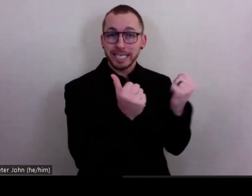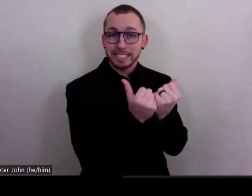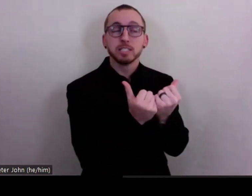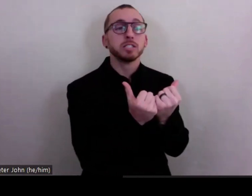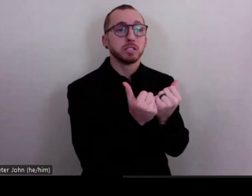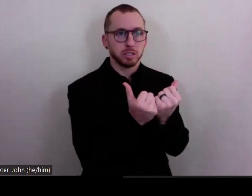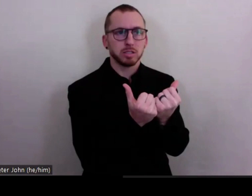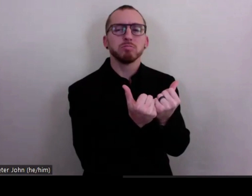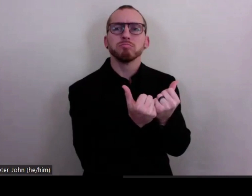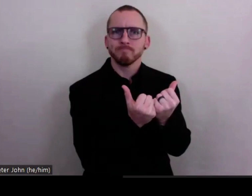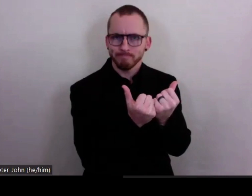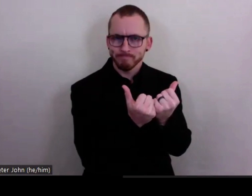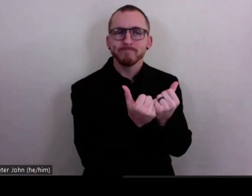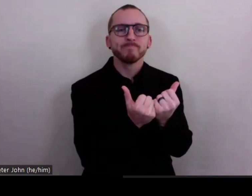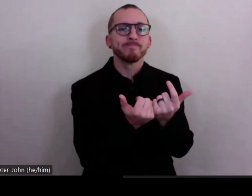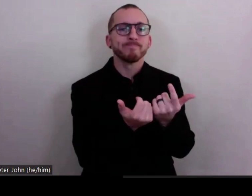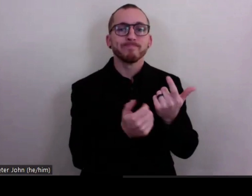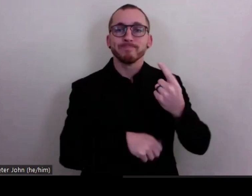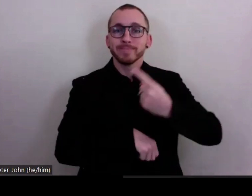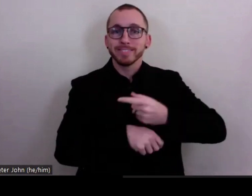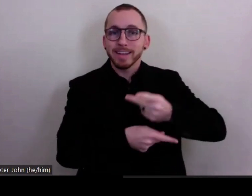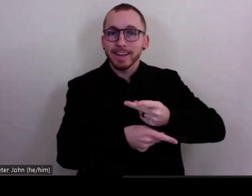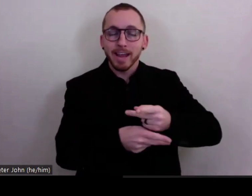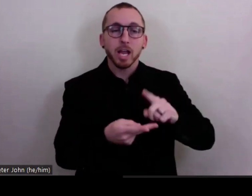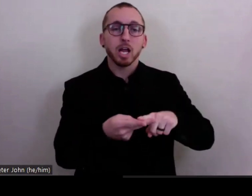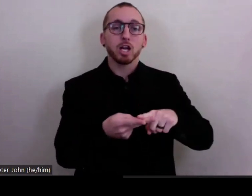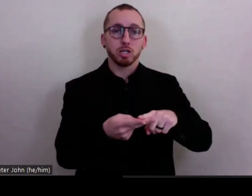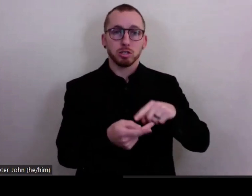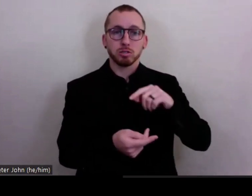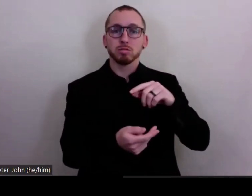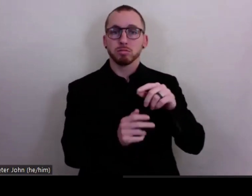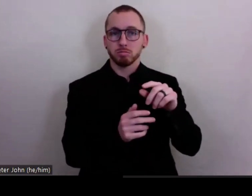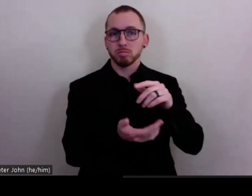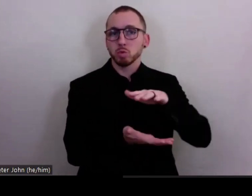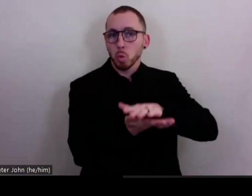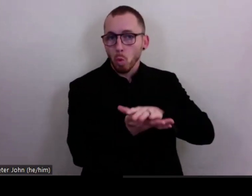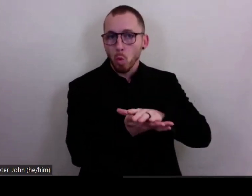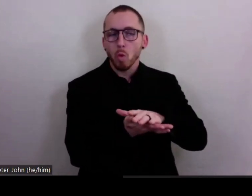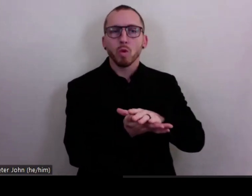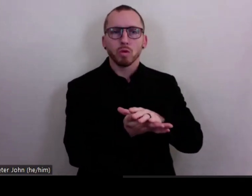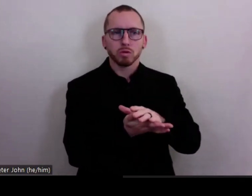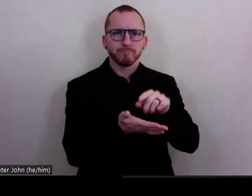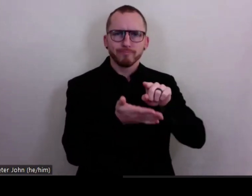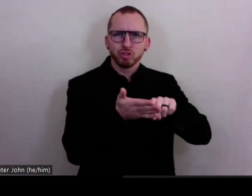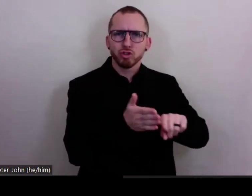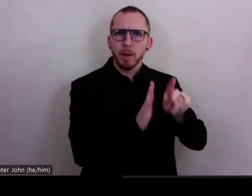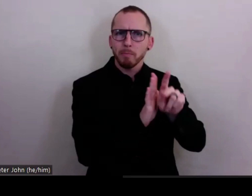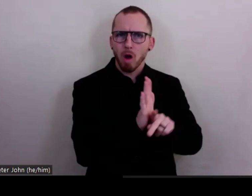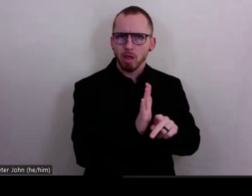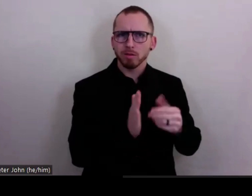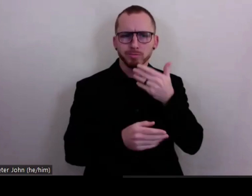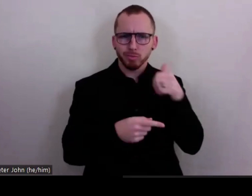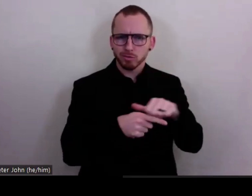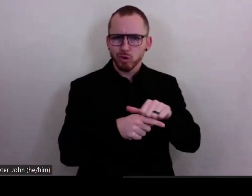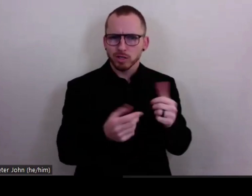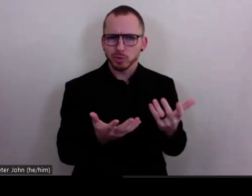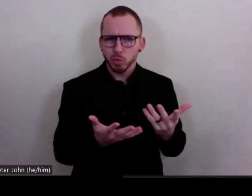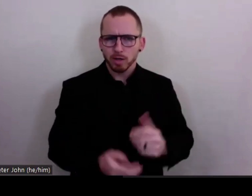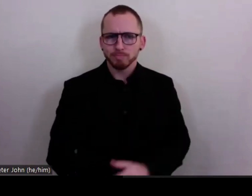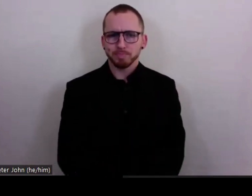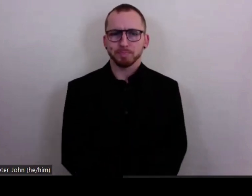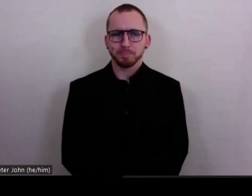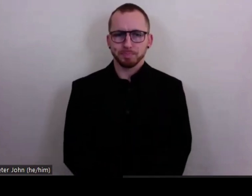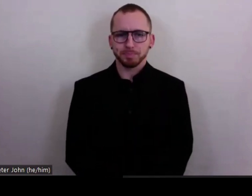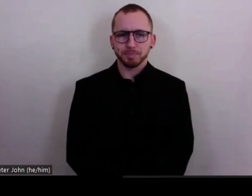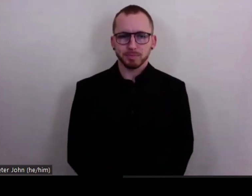we're looking at how can we best be informed about the language we're using. You know, I did a training in